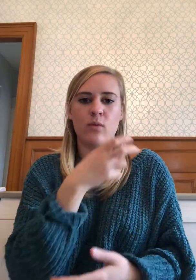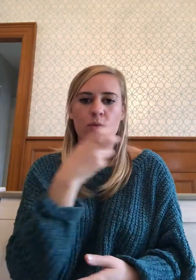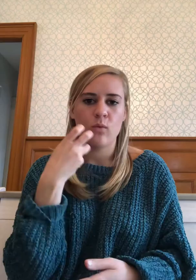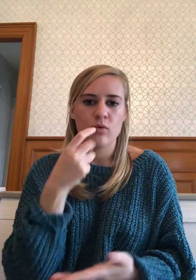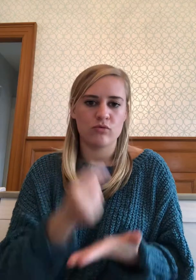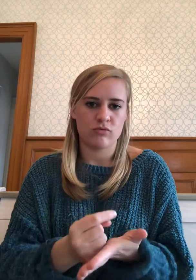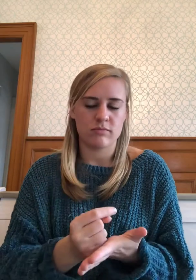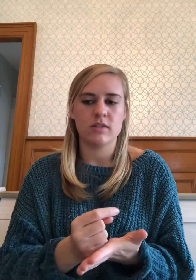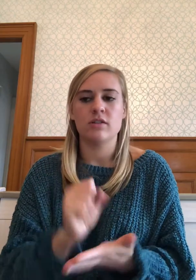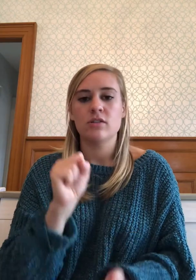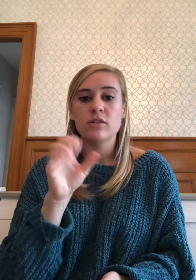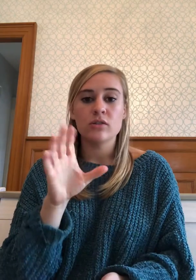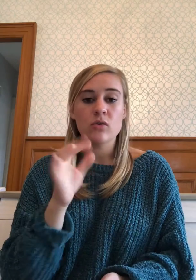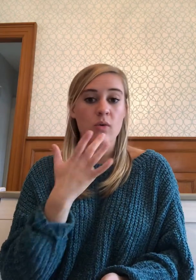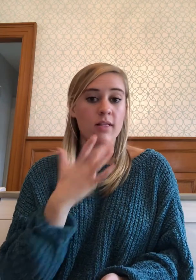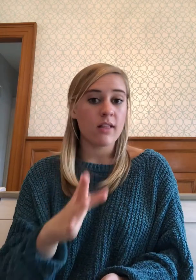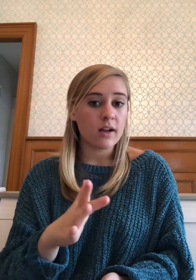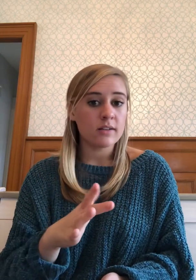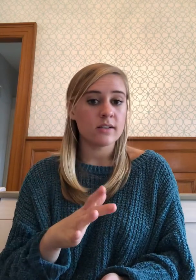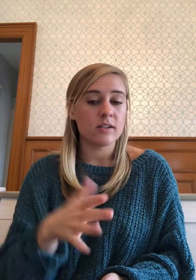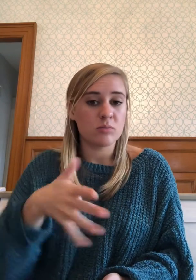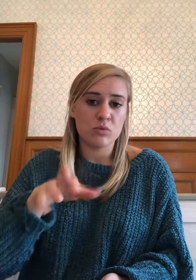So it's fortunately a rather rare event.